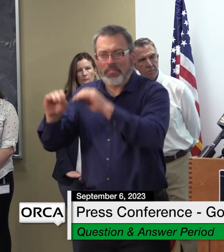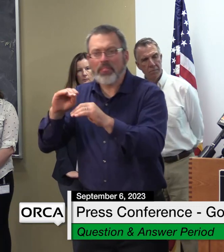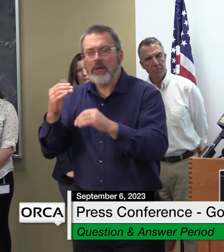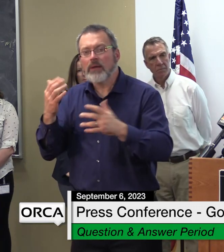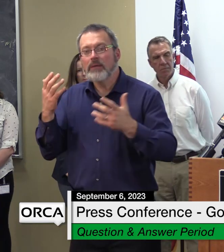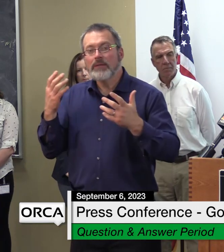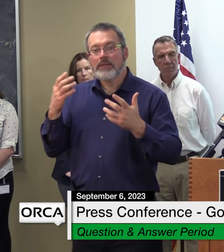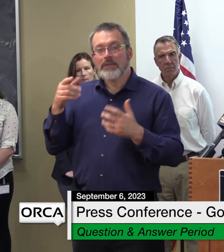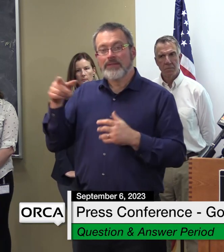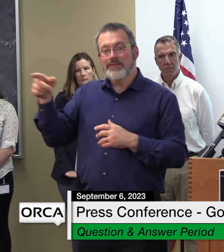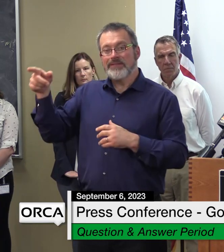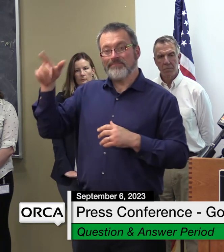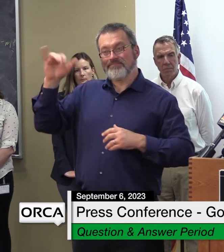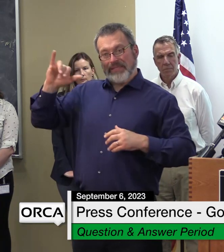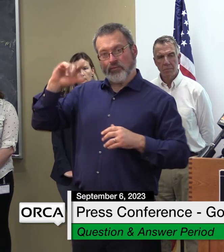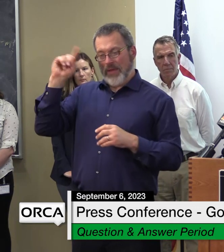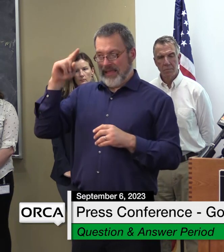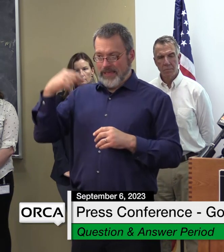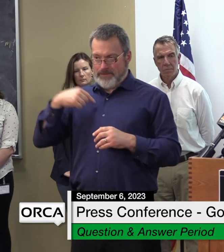the pandemic.